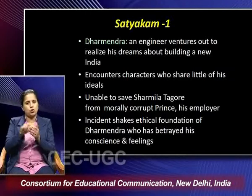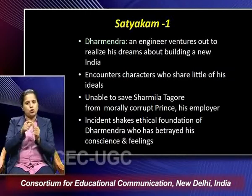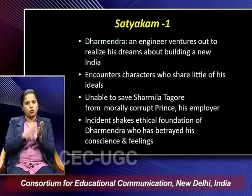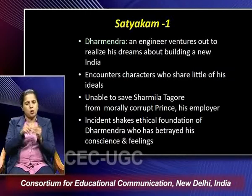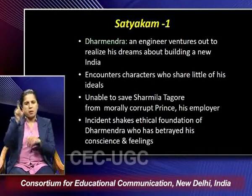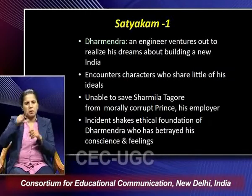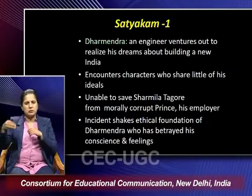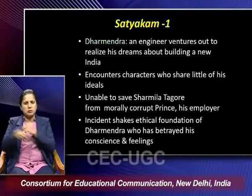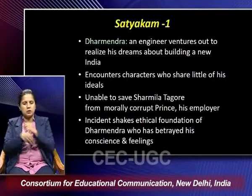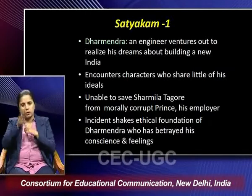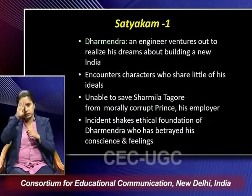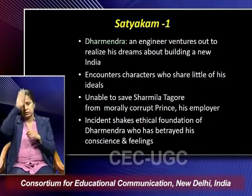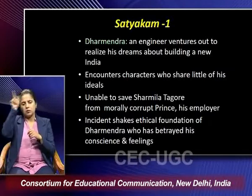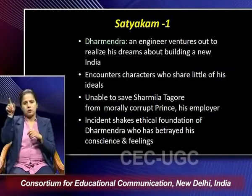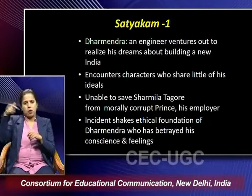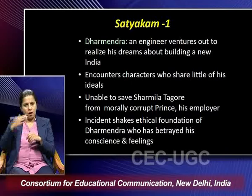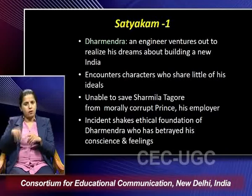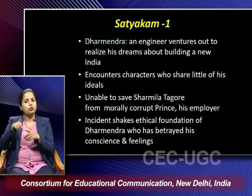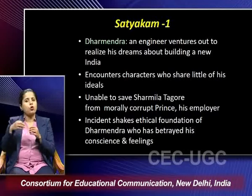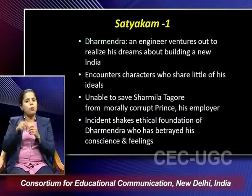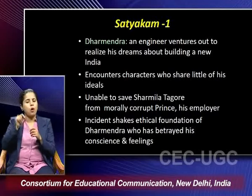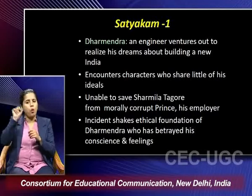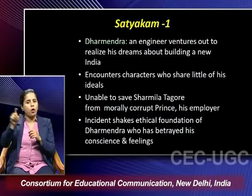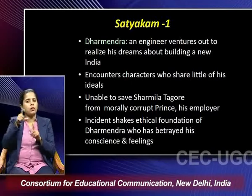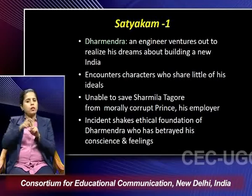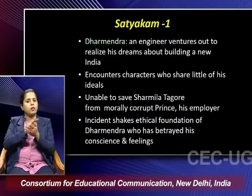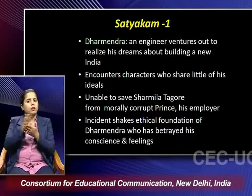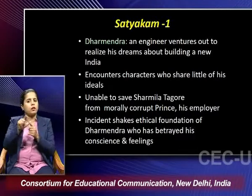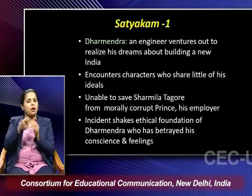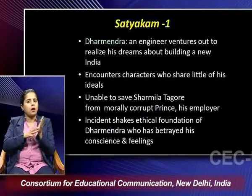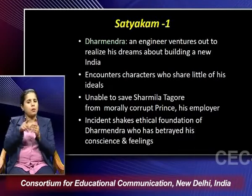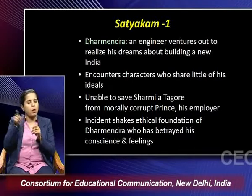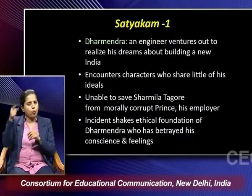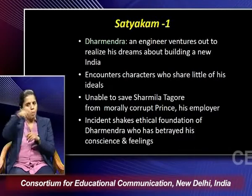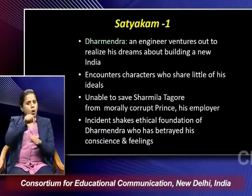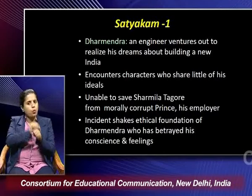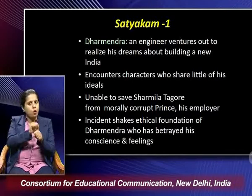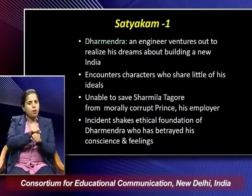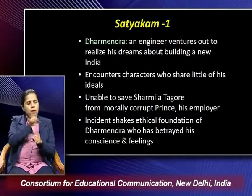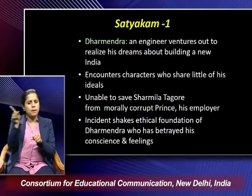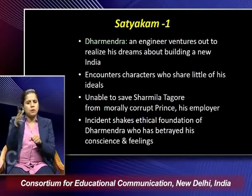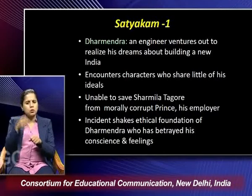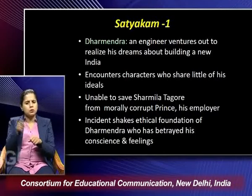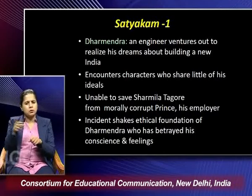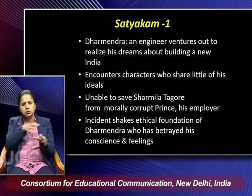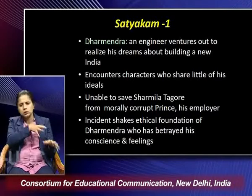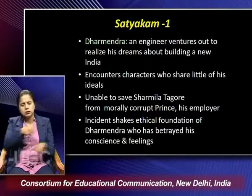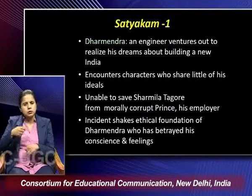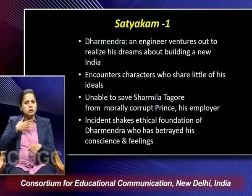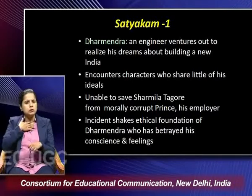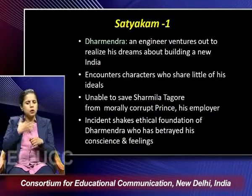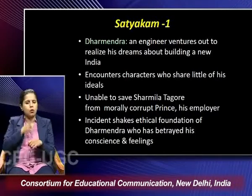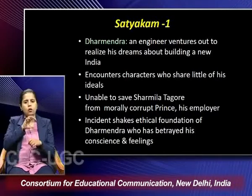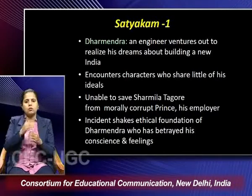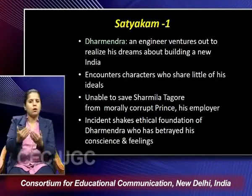corrupt prince who was an employer of Dharmendra, and this kind of a thing in which